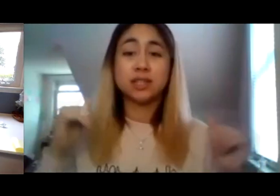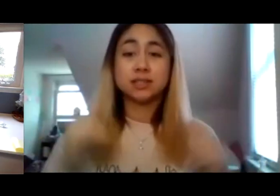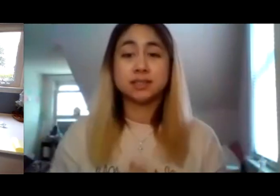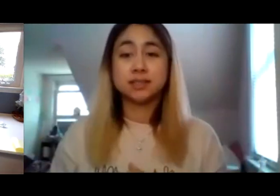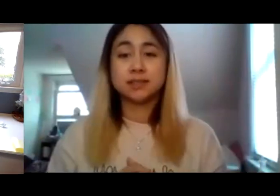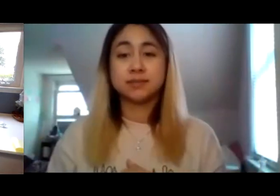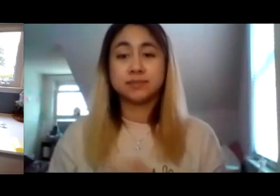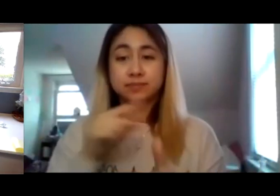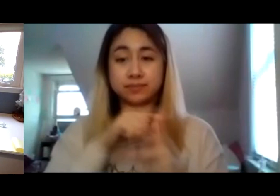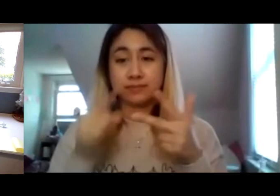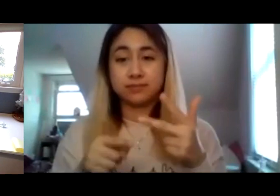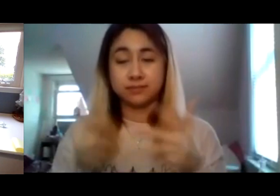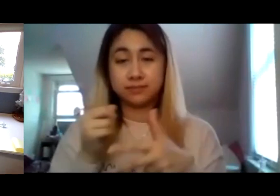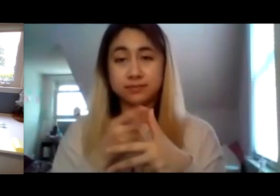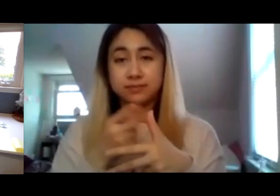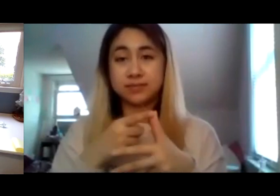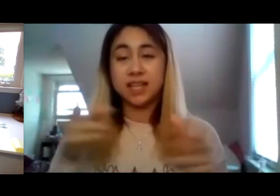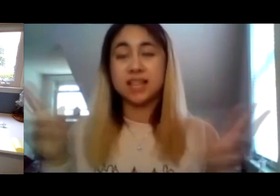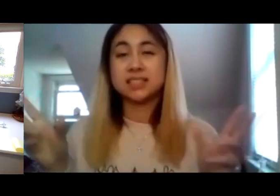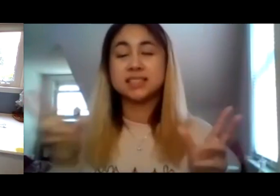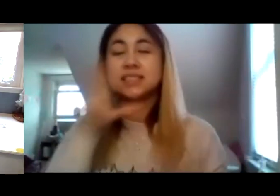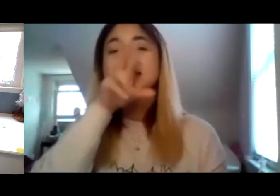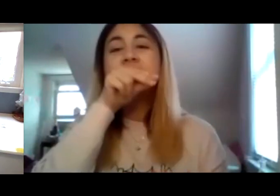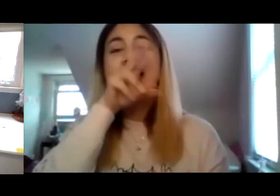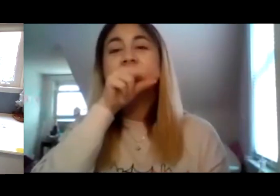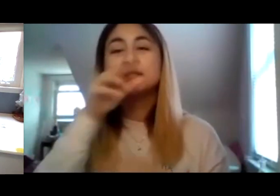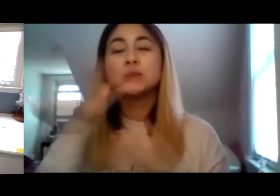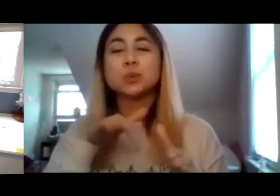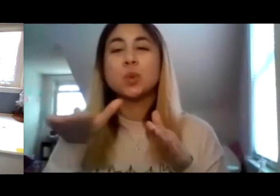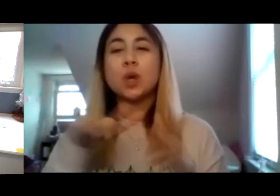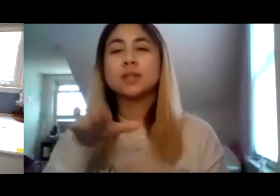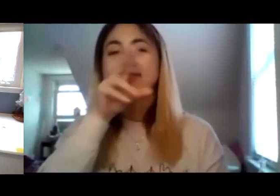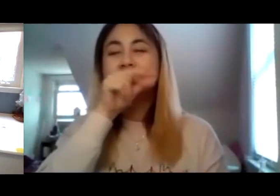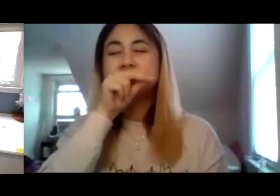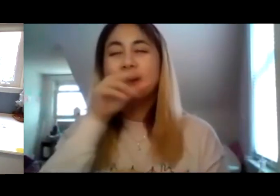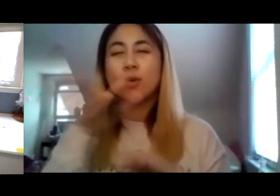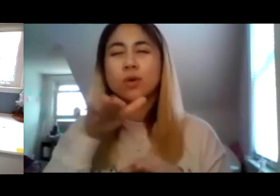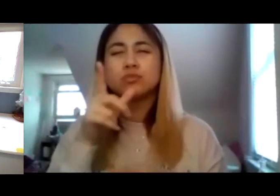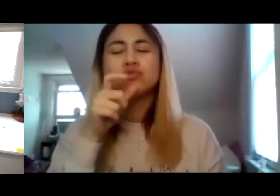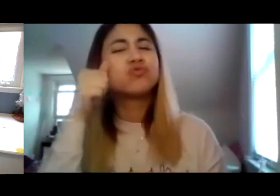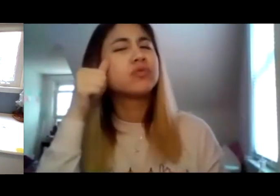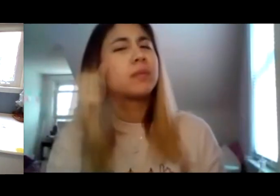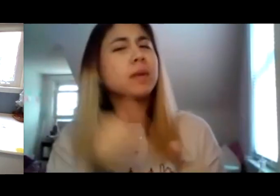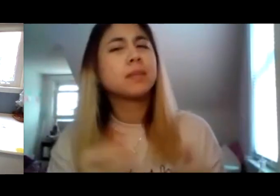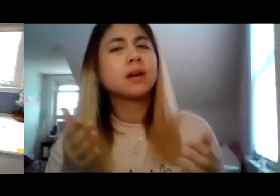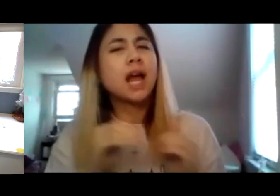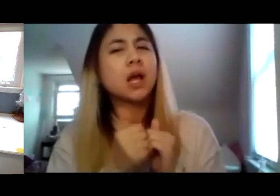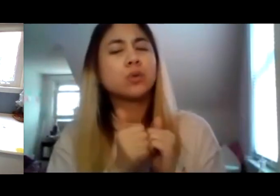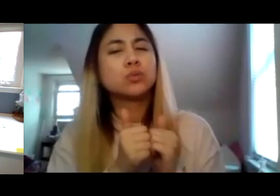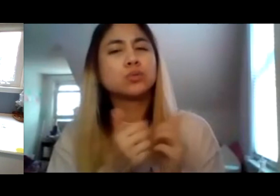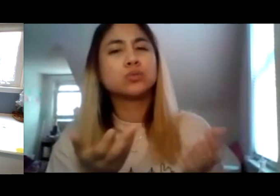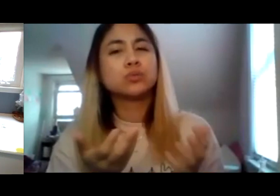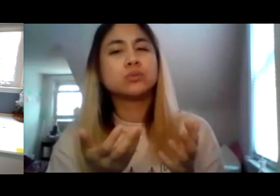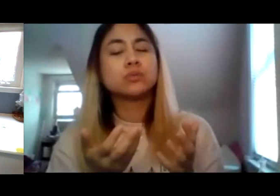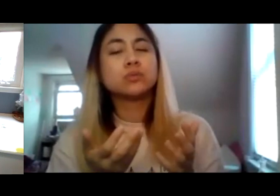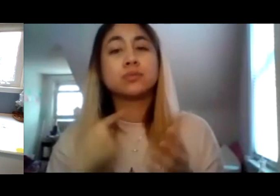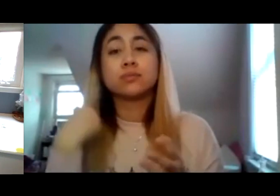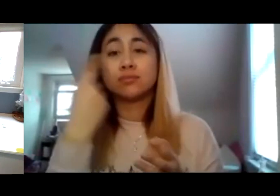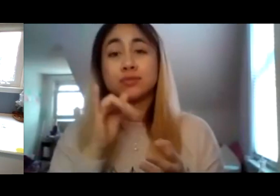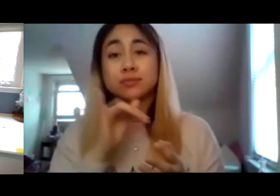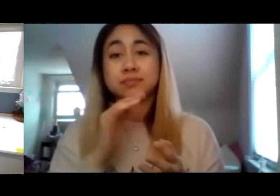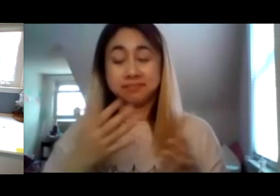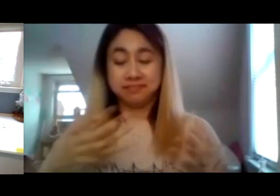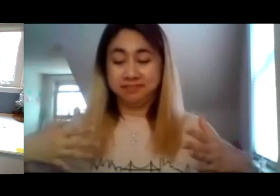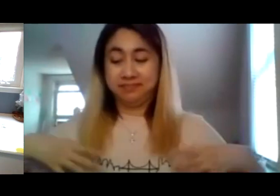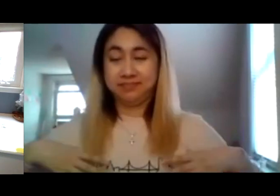Our first one was our duck walk. Okay. Who remembers how we did our duck walk? Okay. Our duck walk.